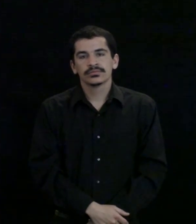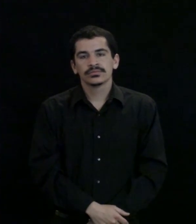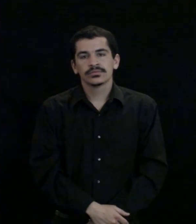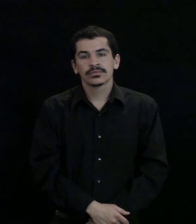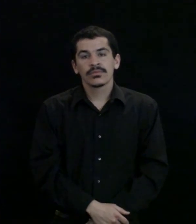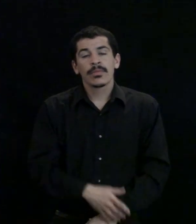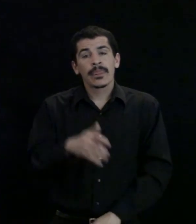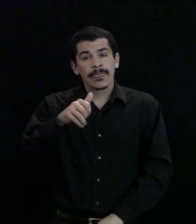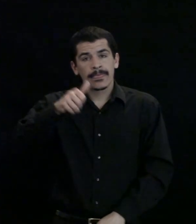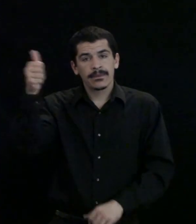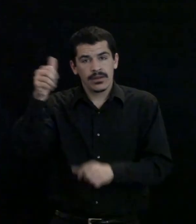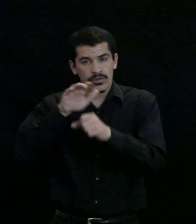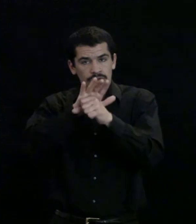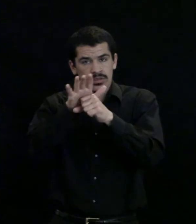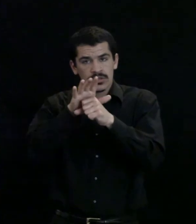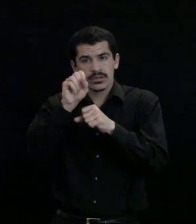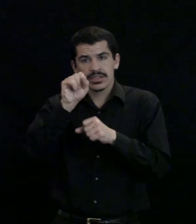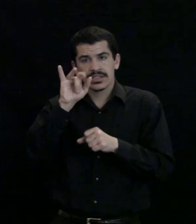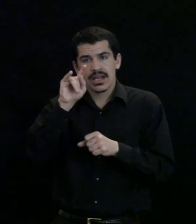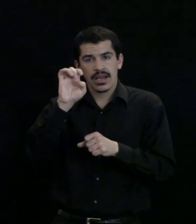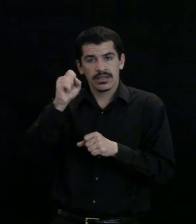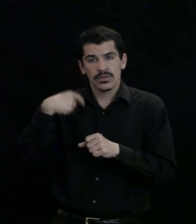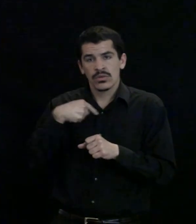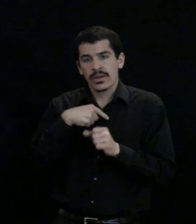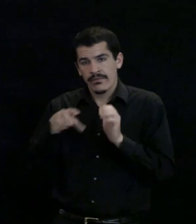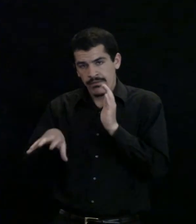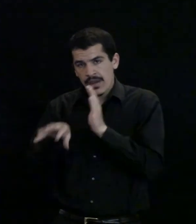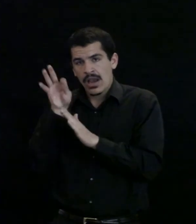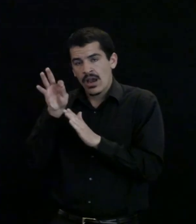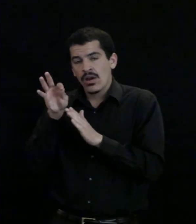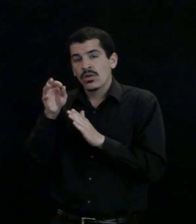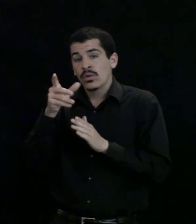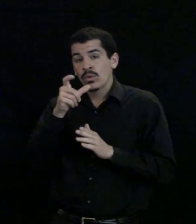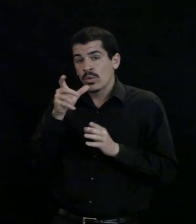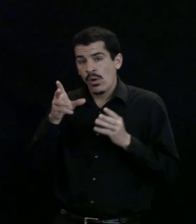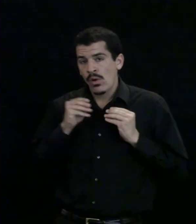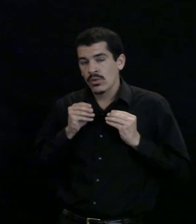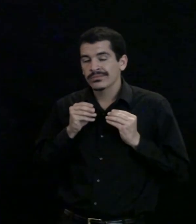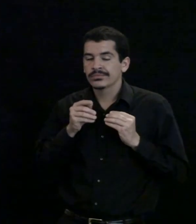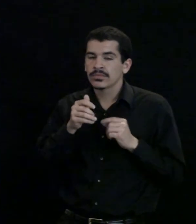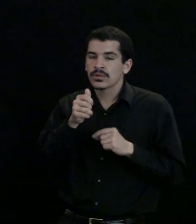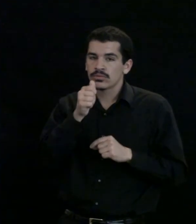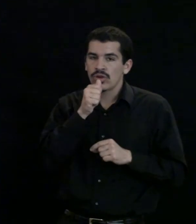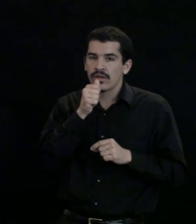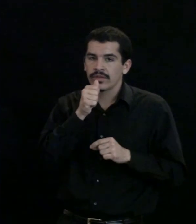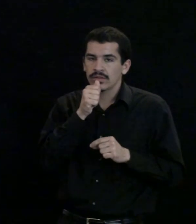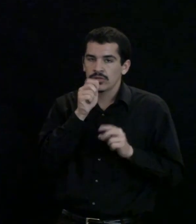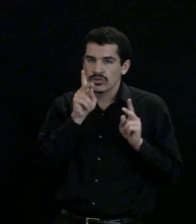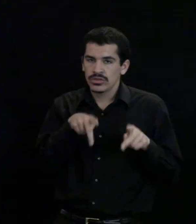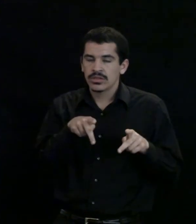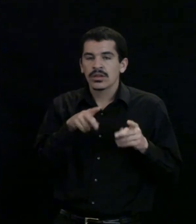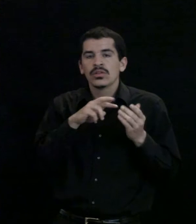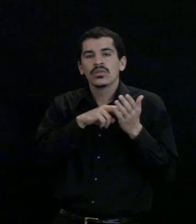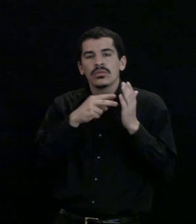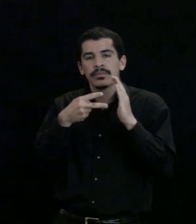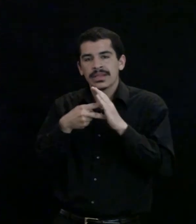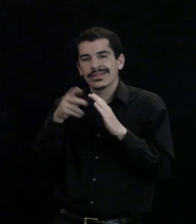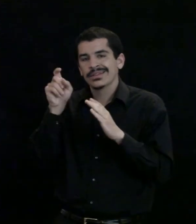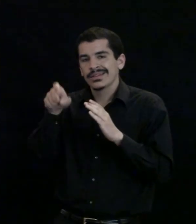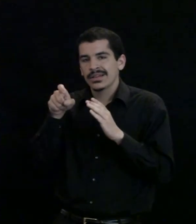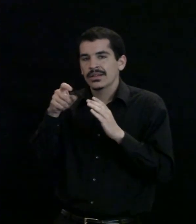Other sites that were found are privately owned and would need a lot of money to